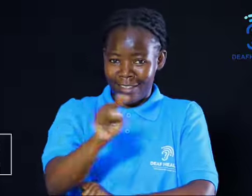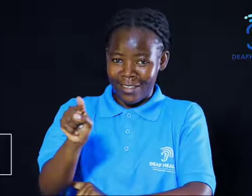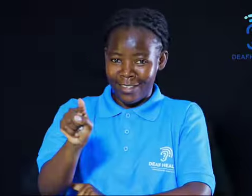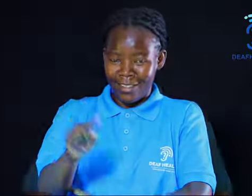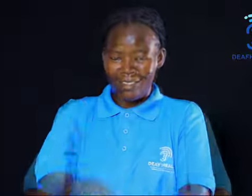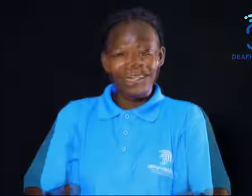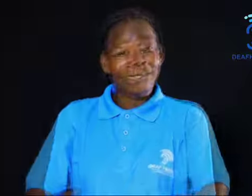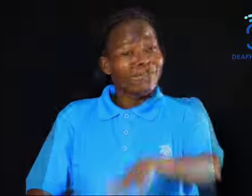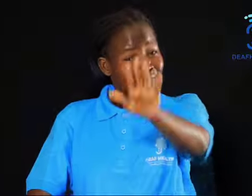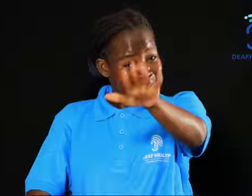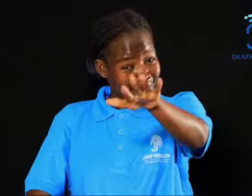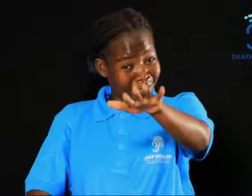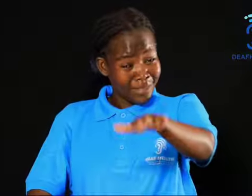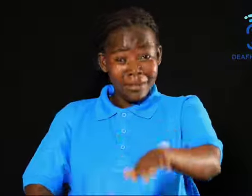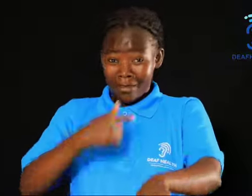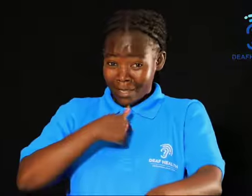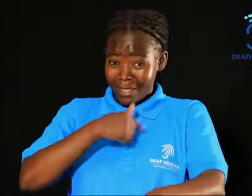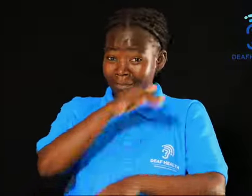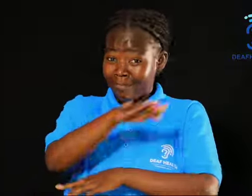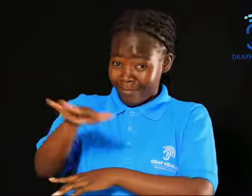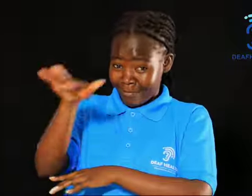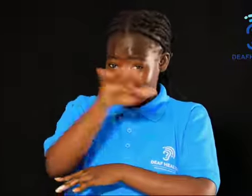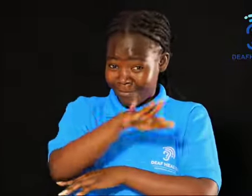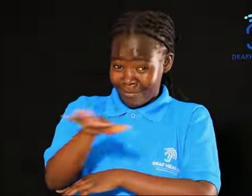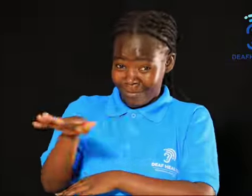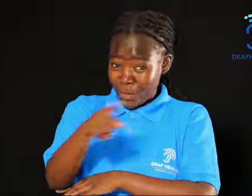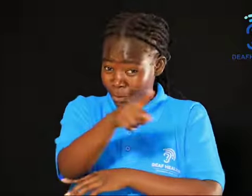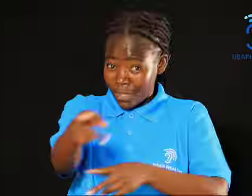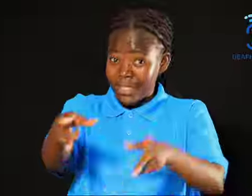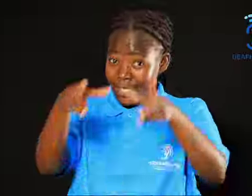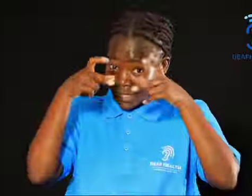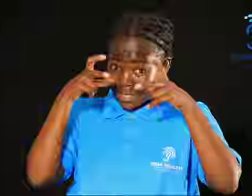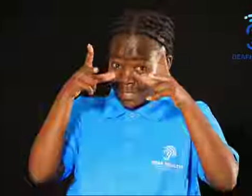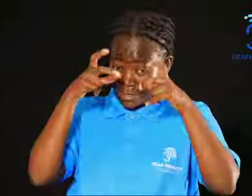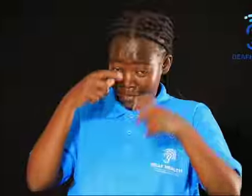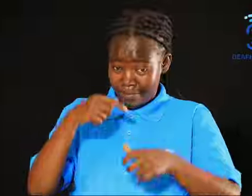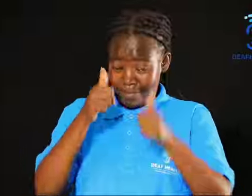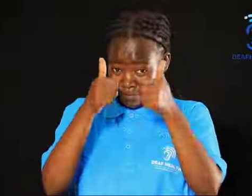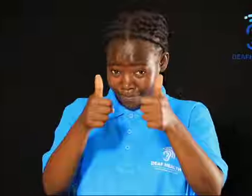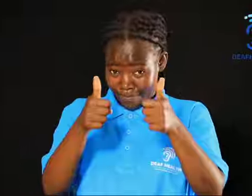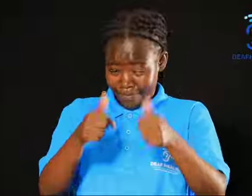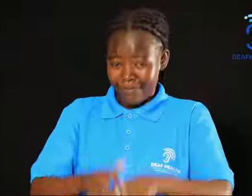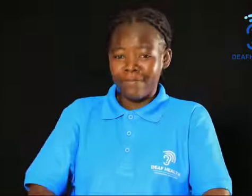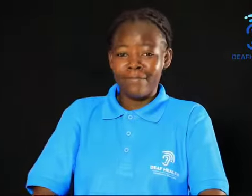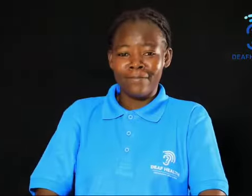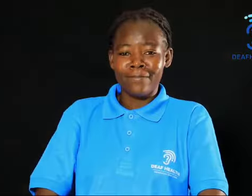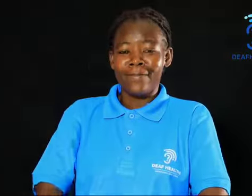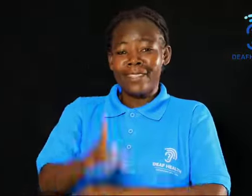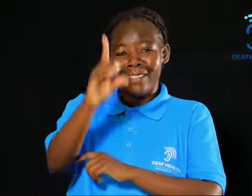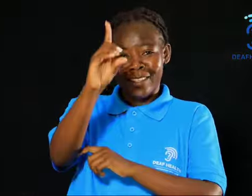Z. Oh, now I have taught you about finger spellings of our alphabets, okay?